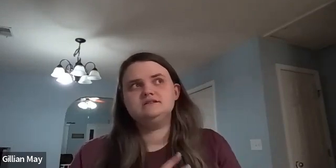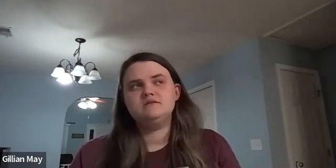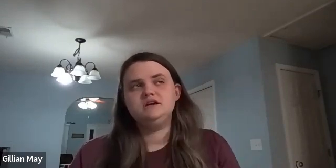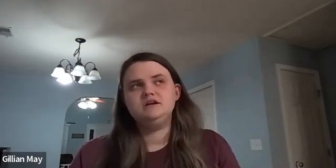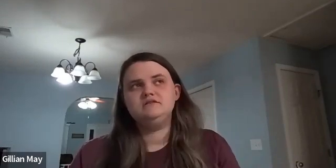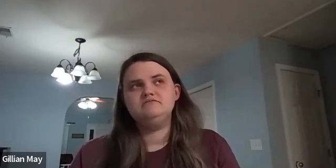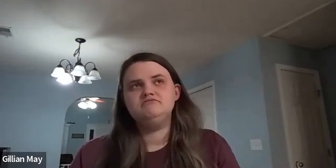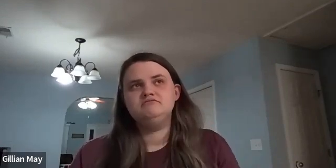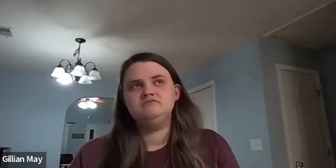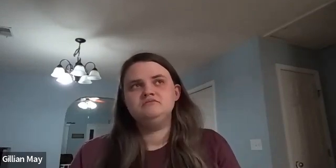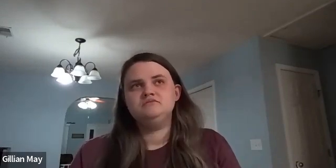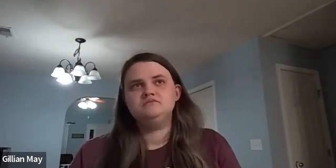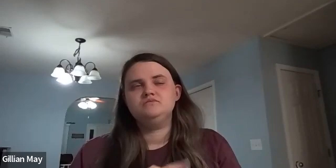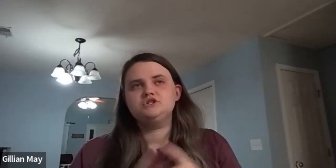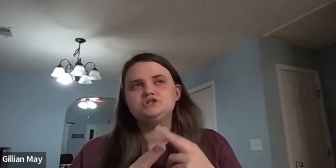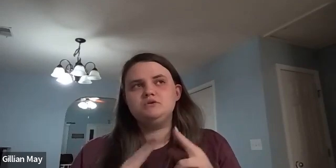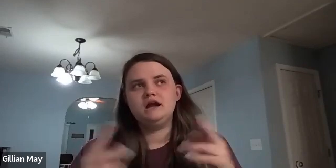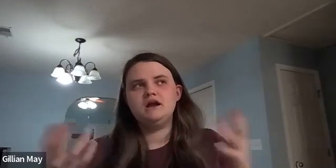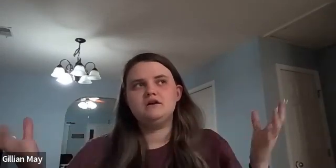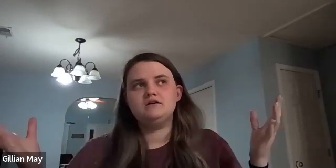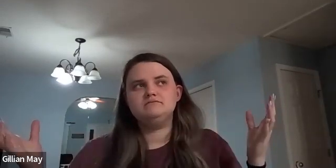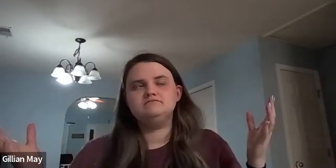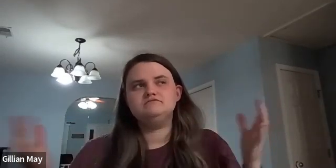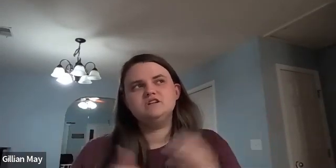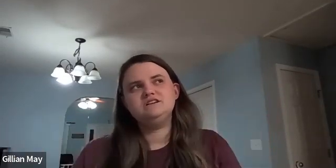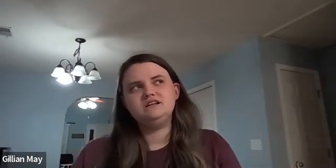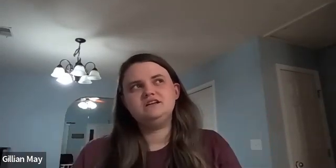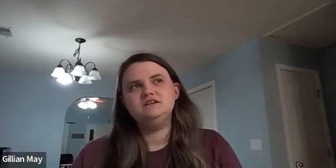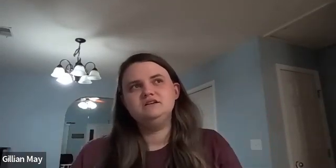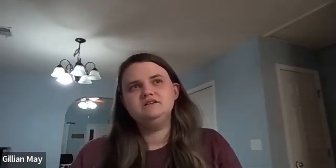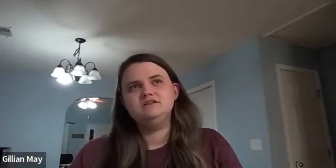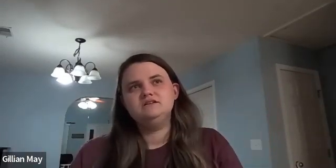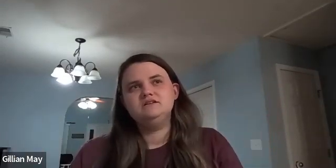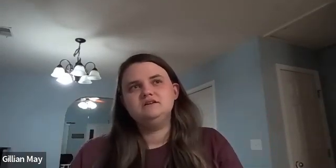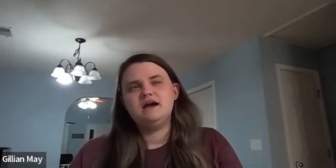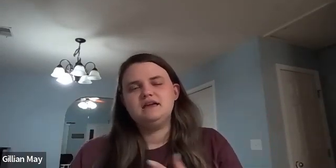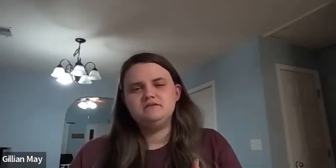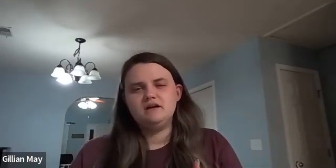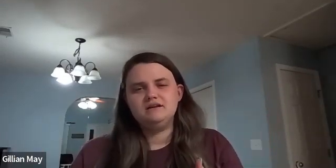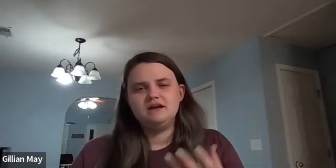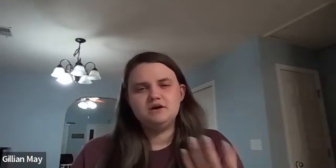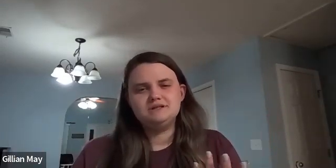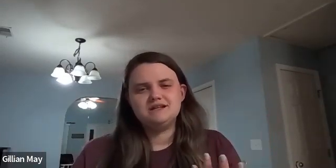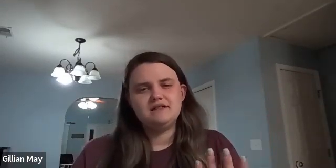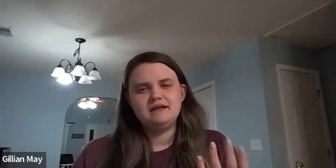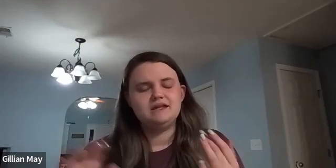Because I mean, with short hair, really, again, I know it's not like, I